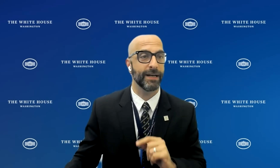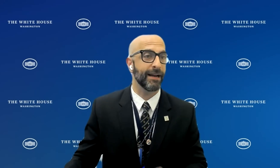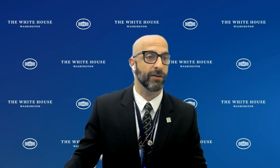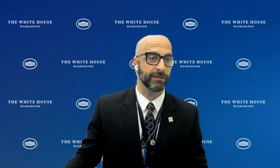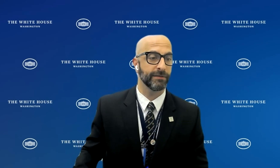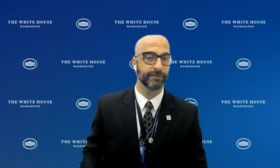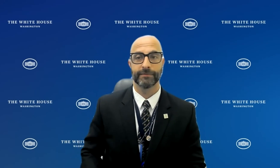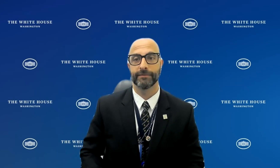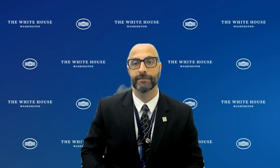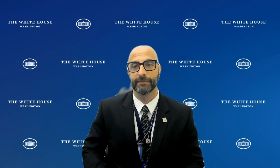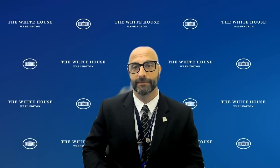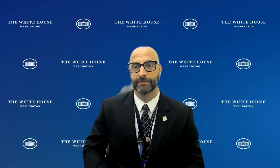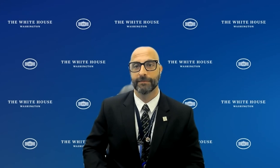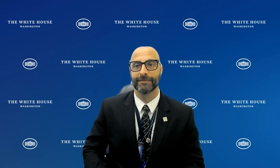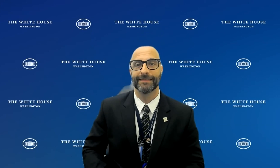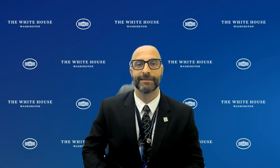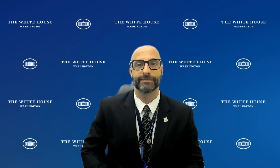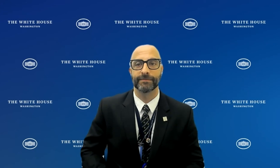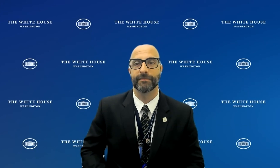I think you're double.